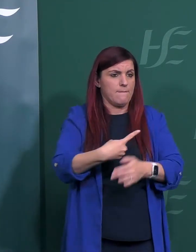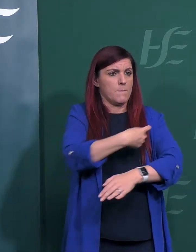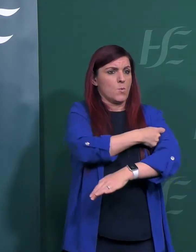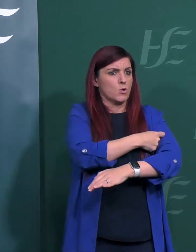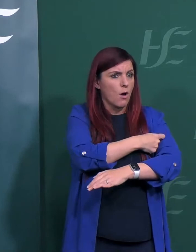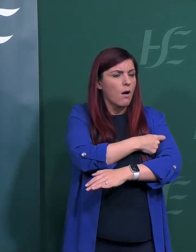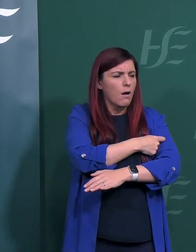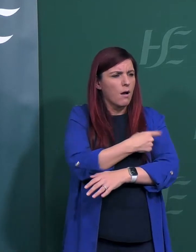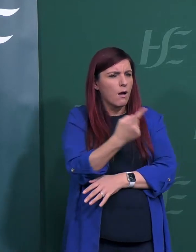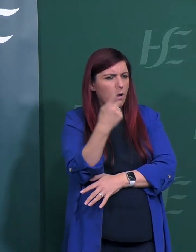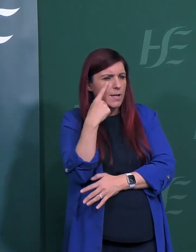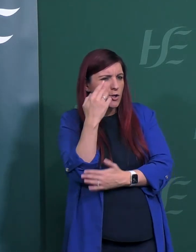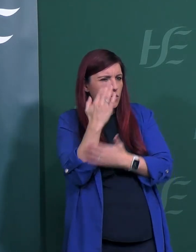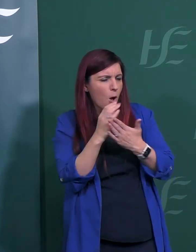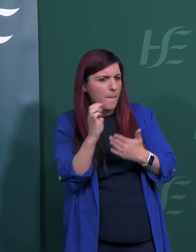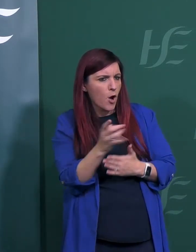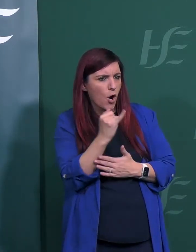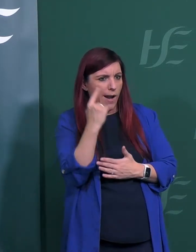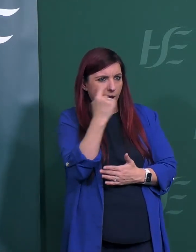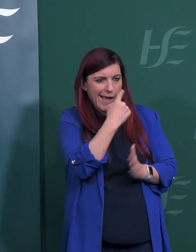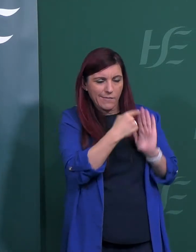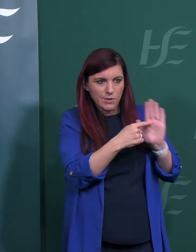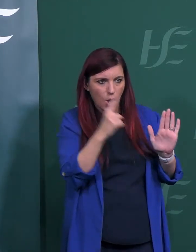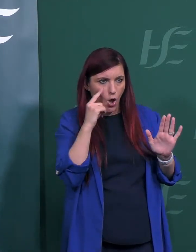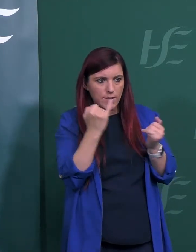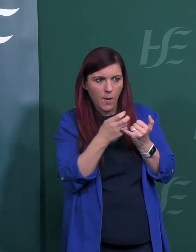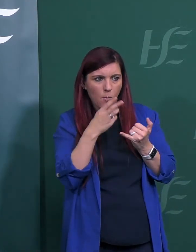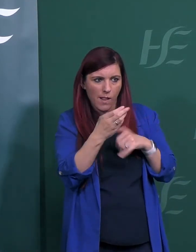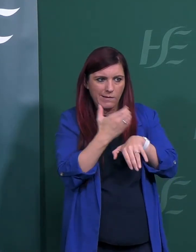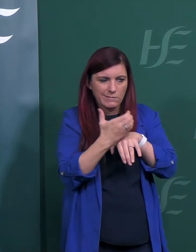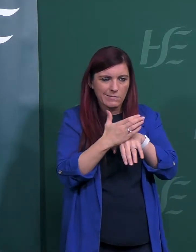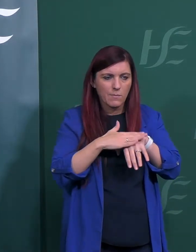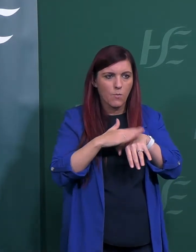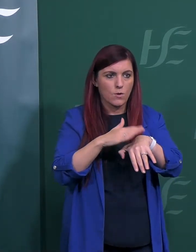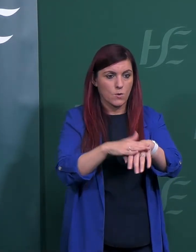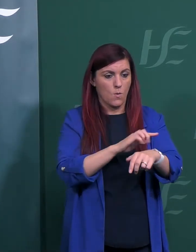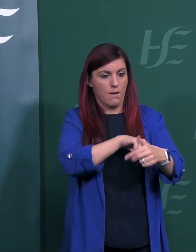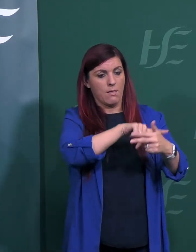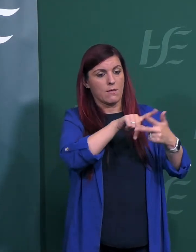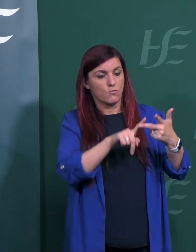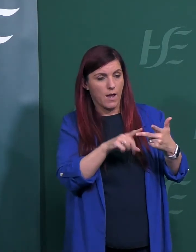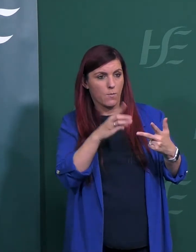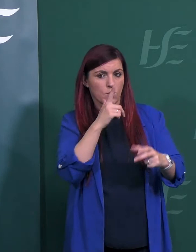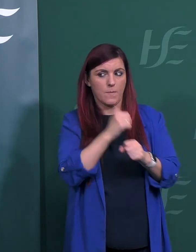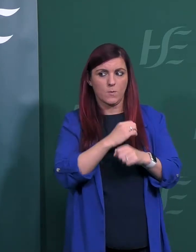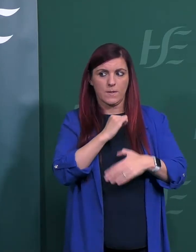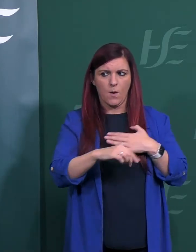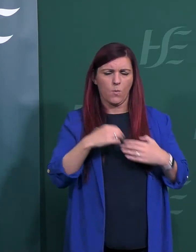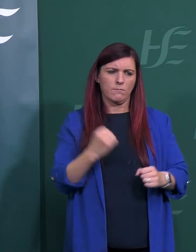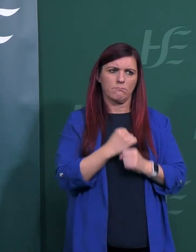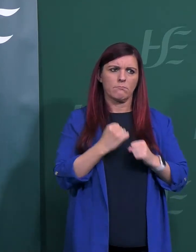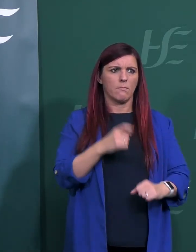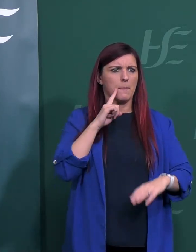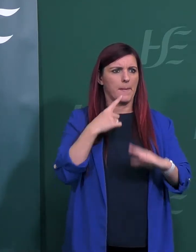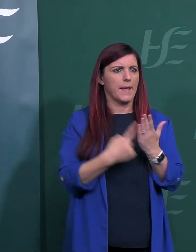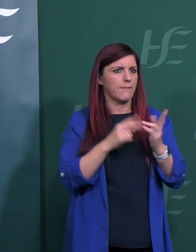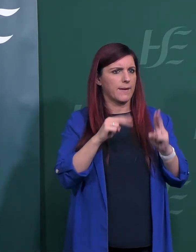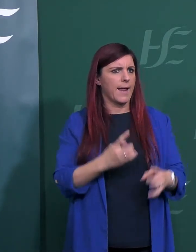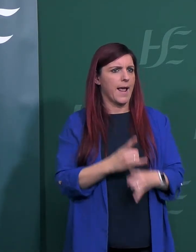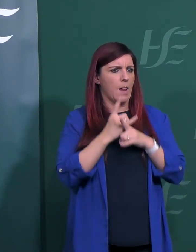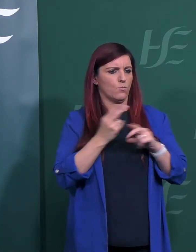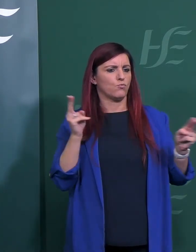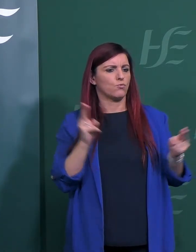early benefits, which we hope sustains itself. So those are the three areas that I would highlight today that we believe can help to turn this